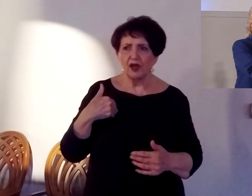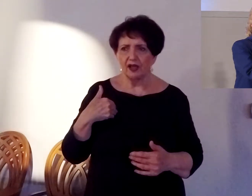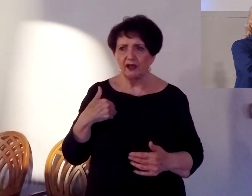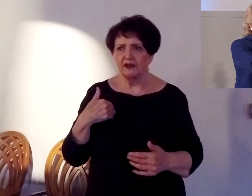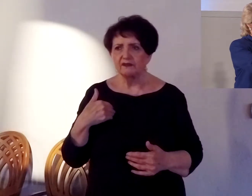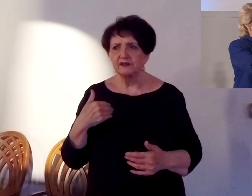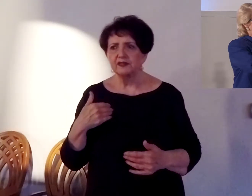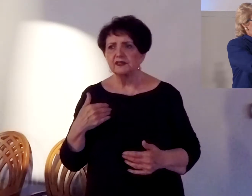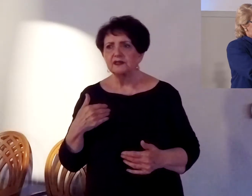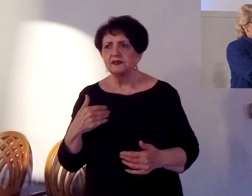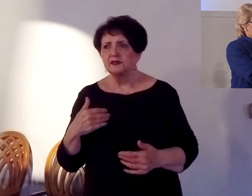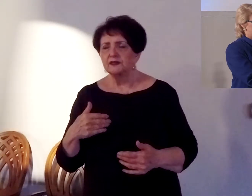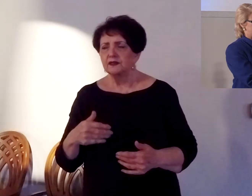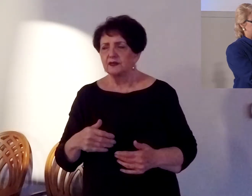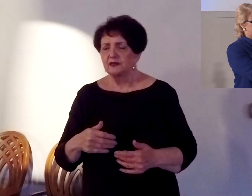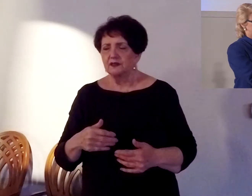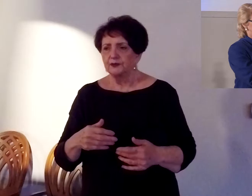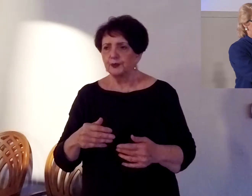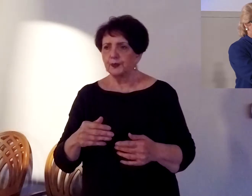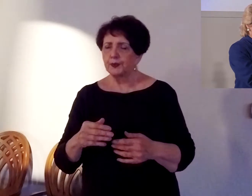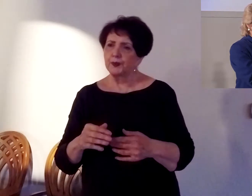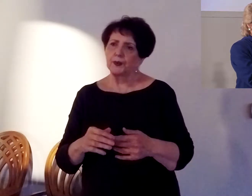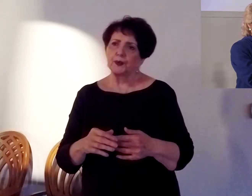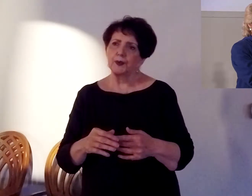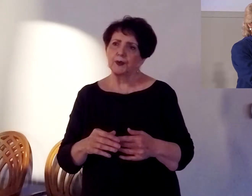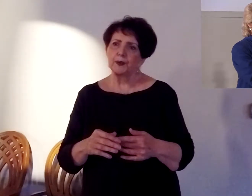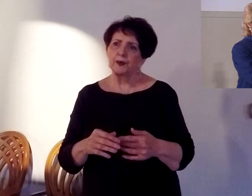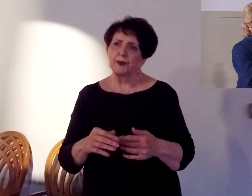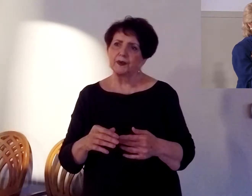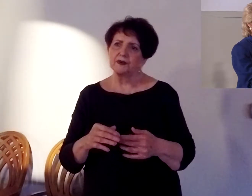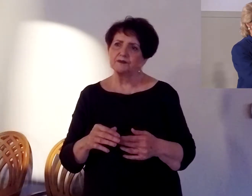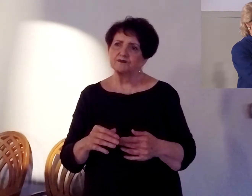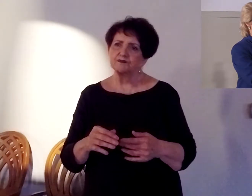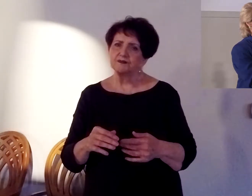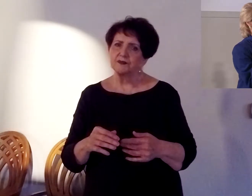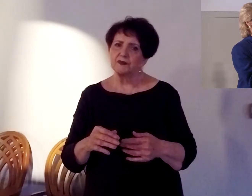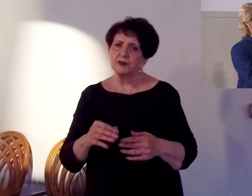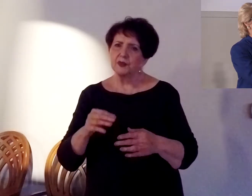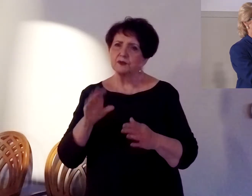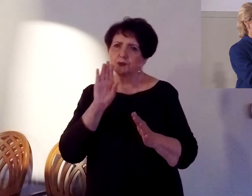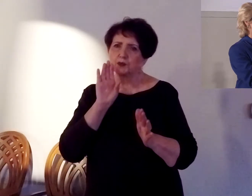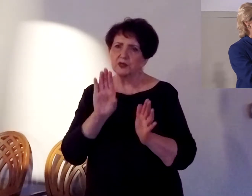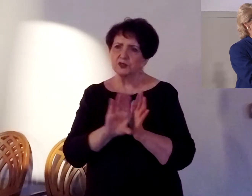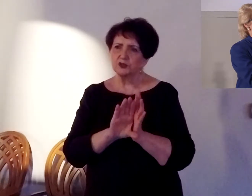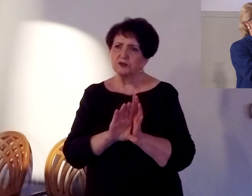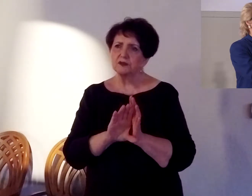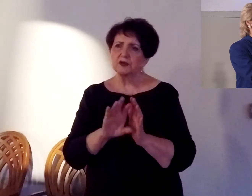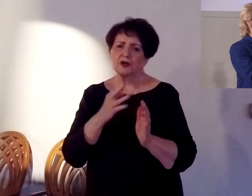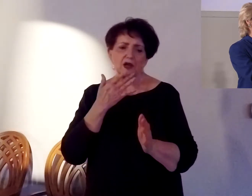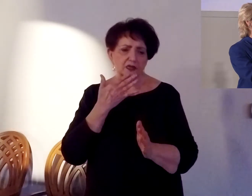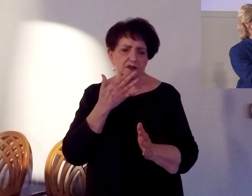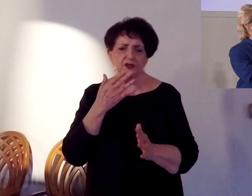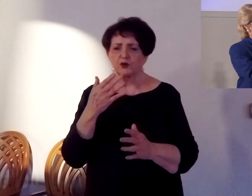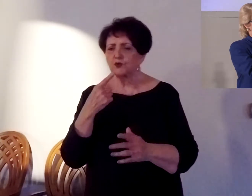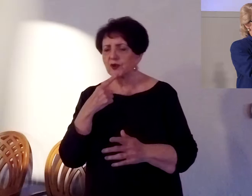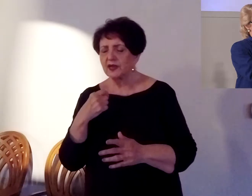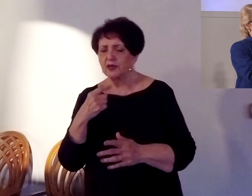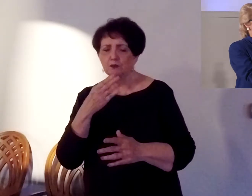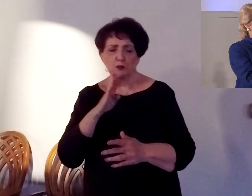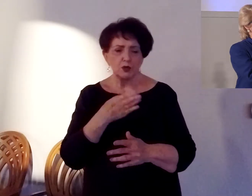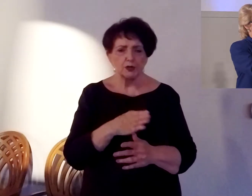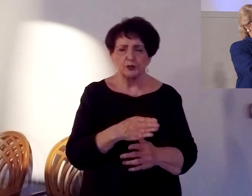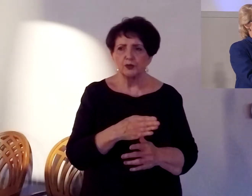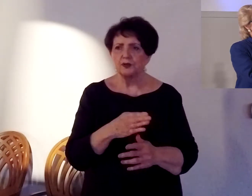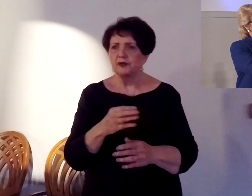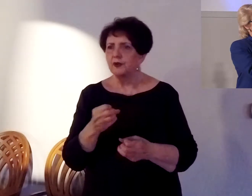not mix metaphors, in this instance, that is the image, right? The colors, is it red, is it blue, is it multicolored, what